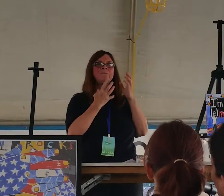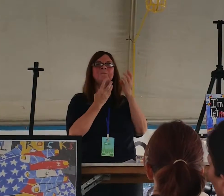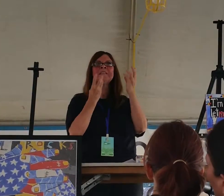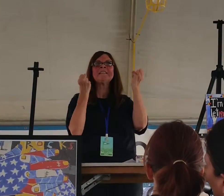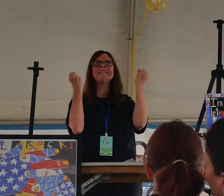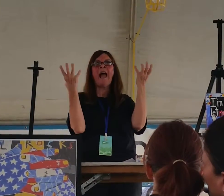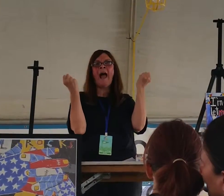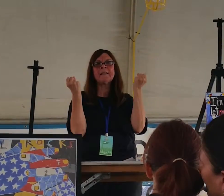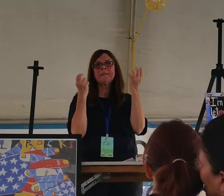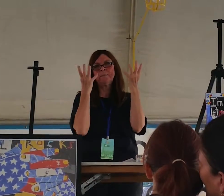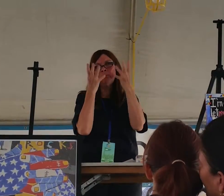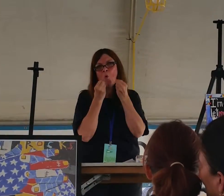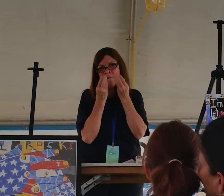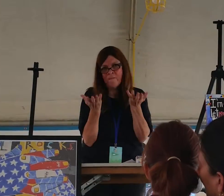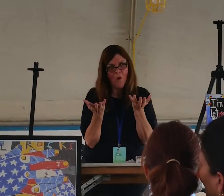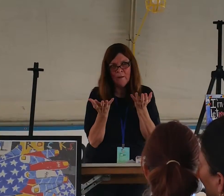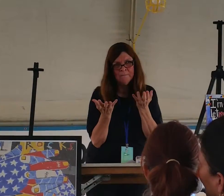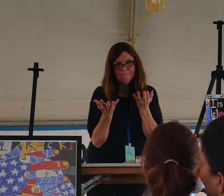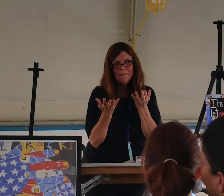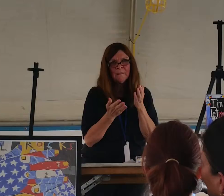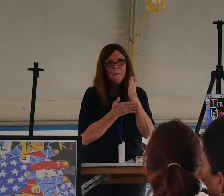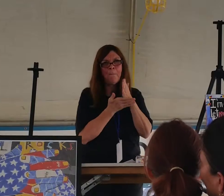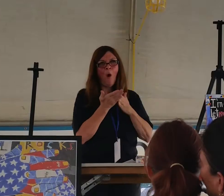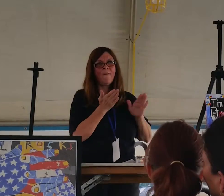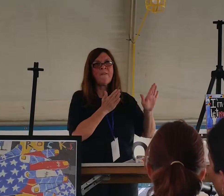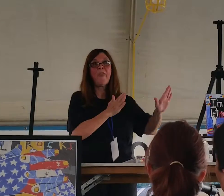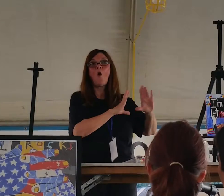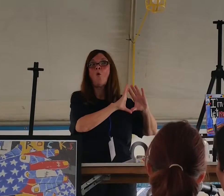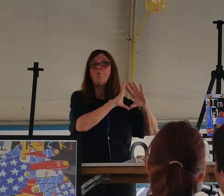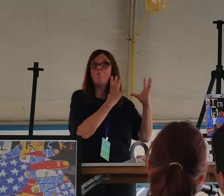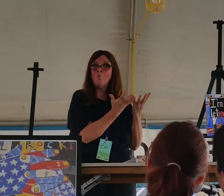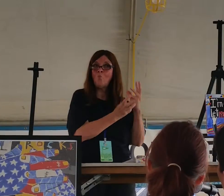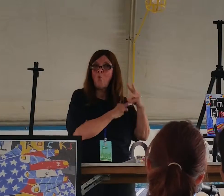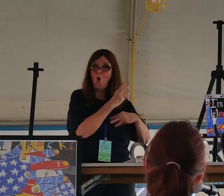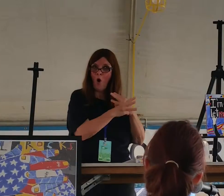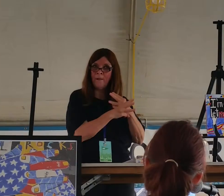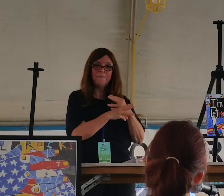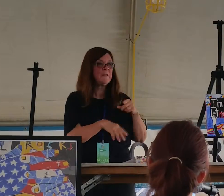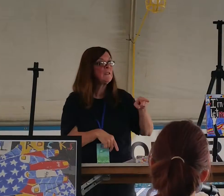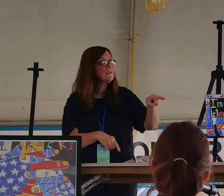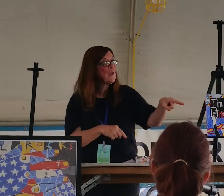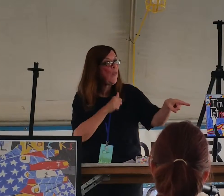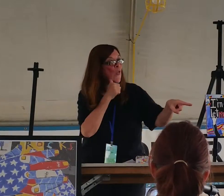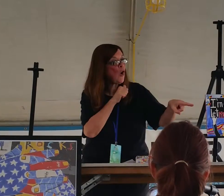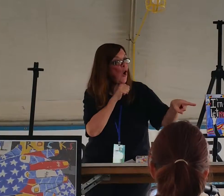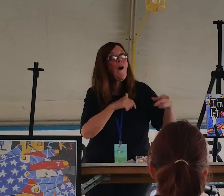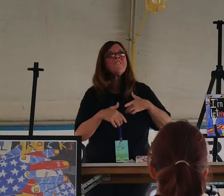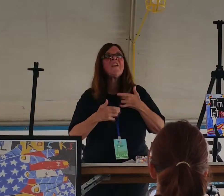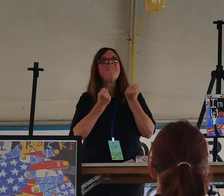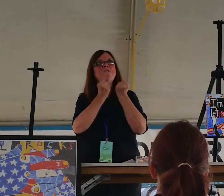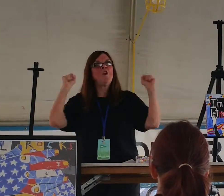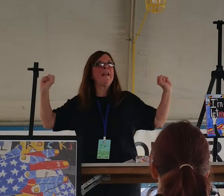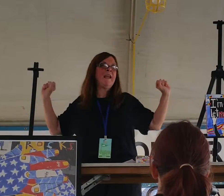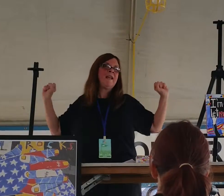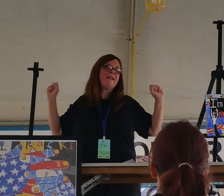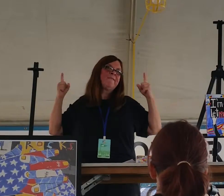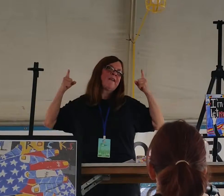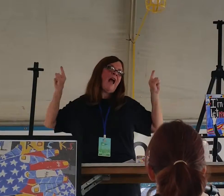culture or signing. They see it as the small d focuses more on a disability, but the